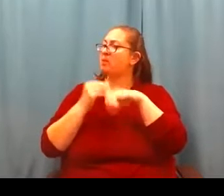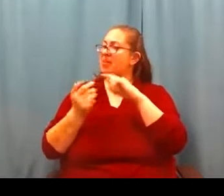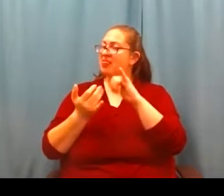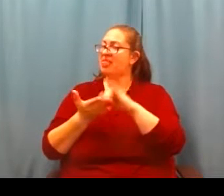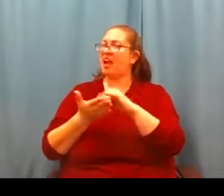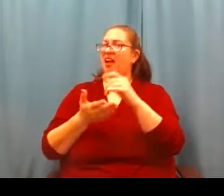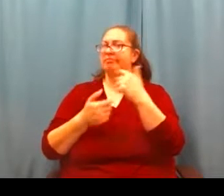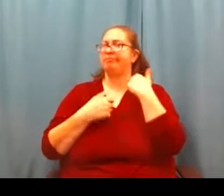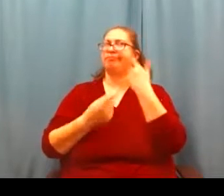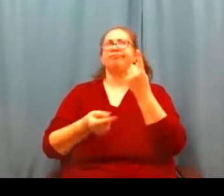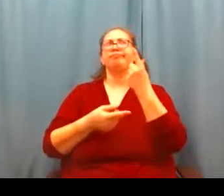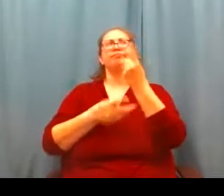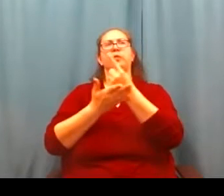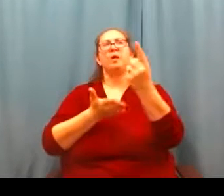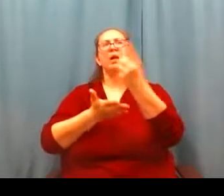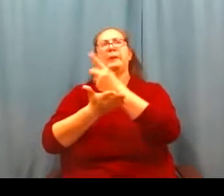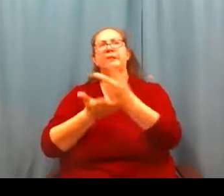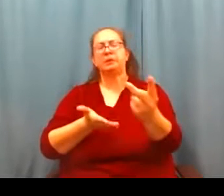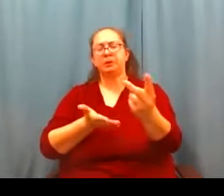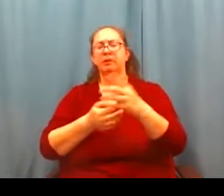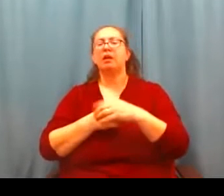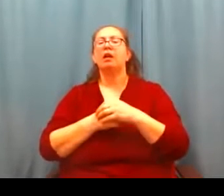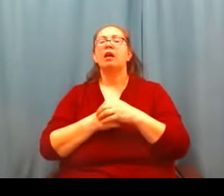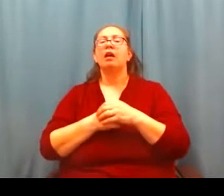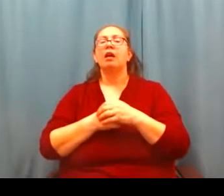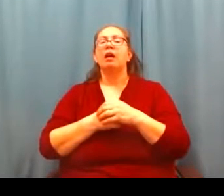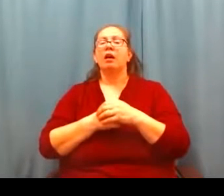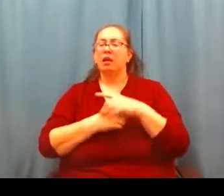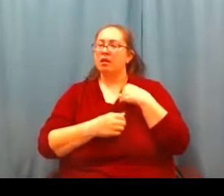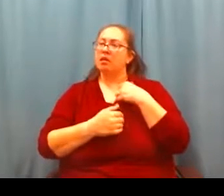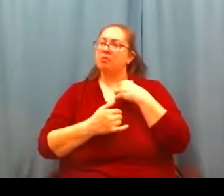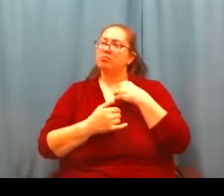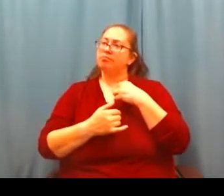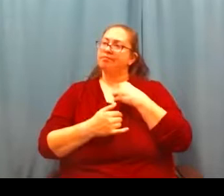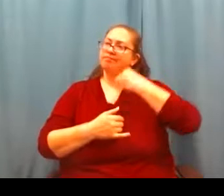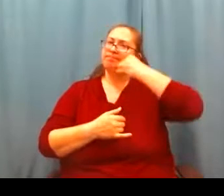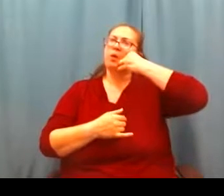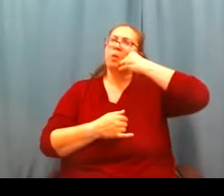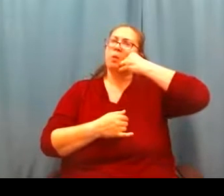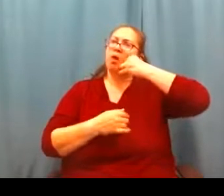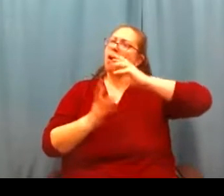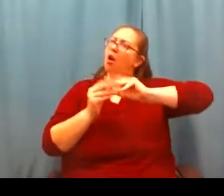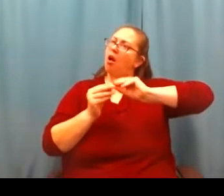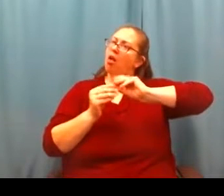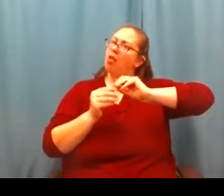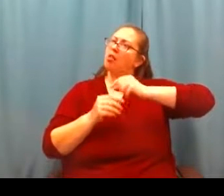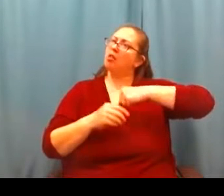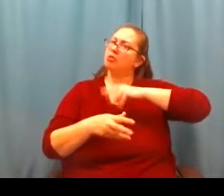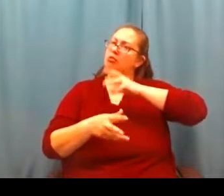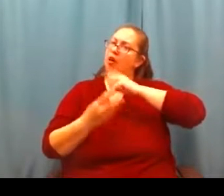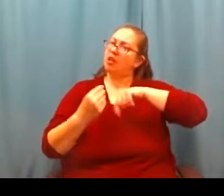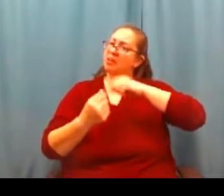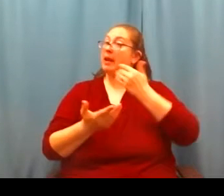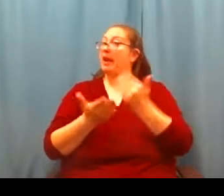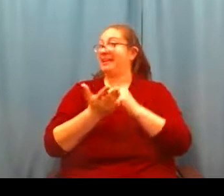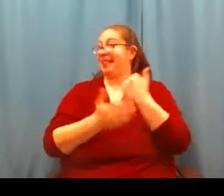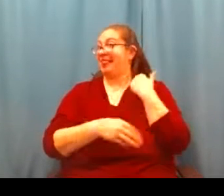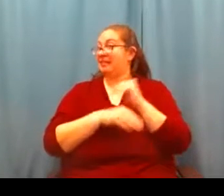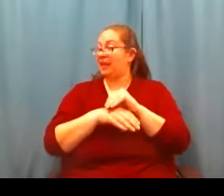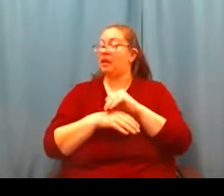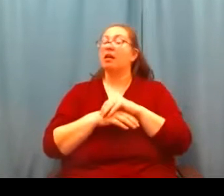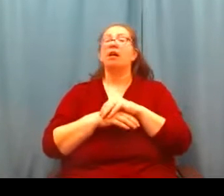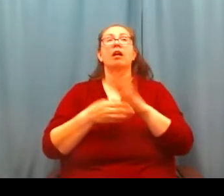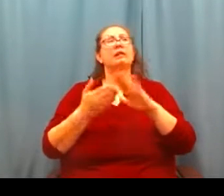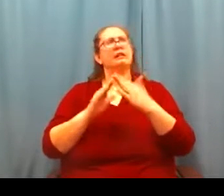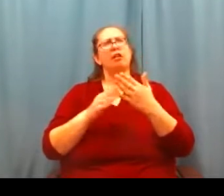two. And I have a call with aldermen a couple of times a week. We just talked about it last night again. The city is very